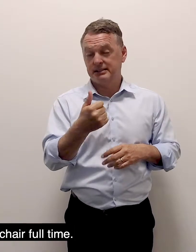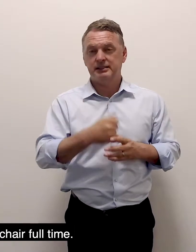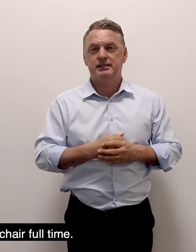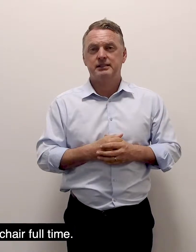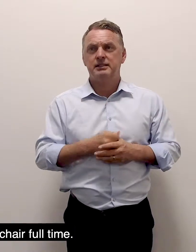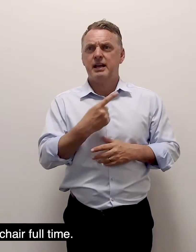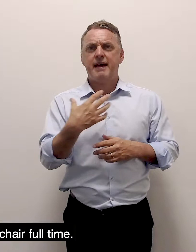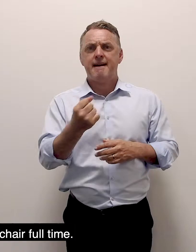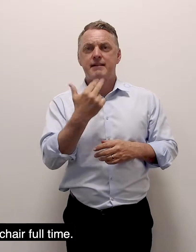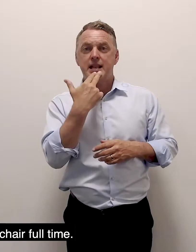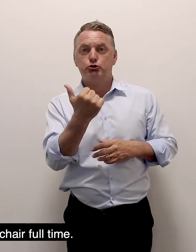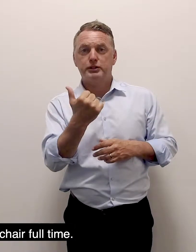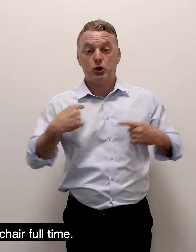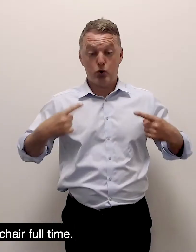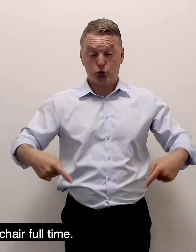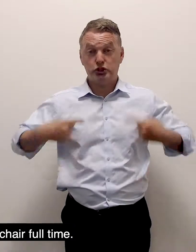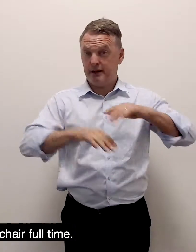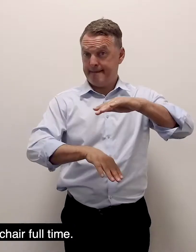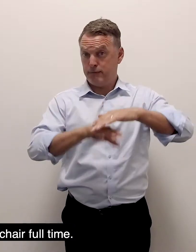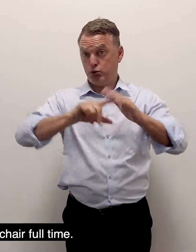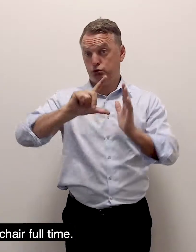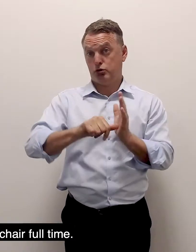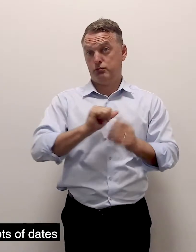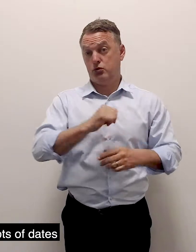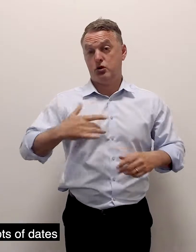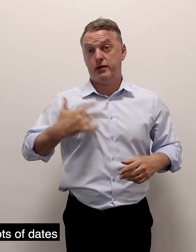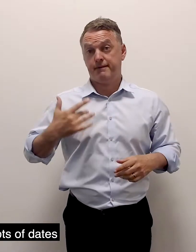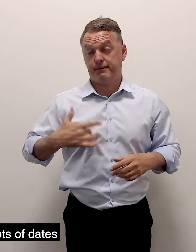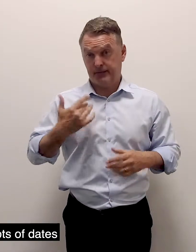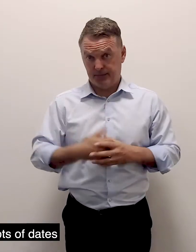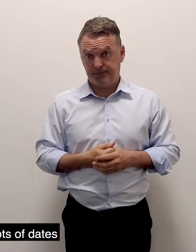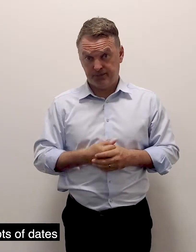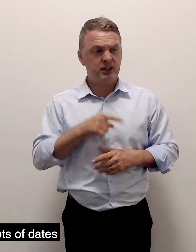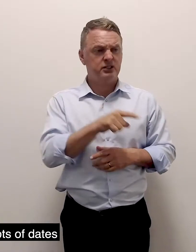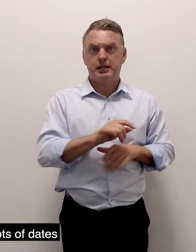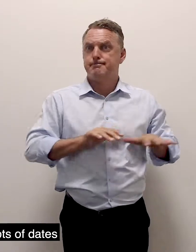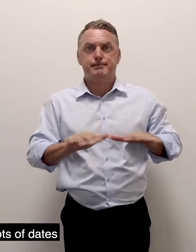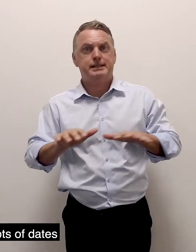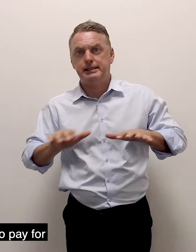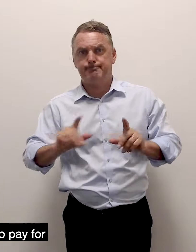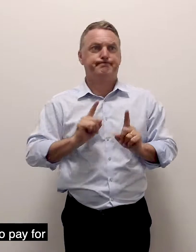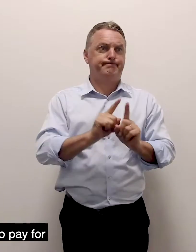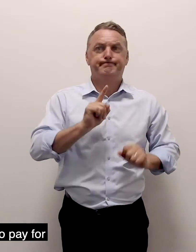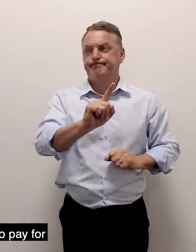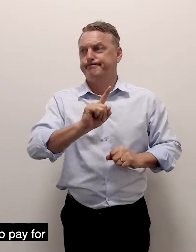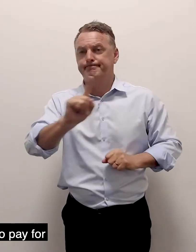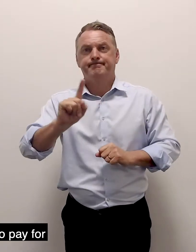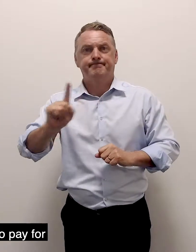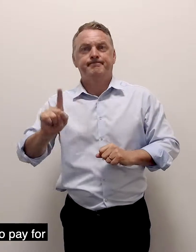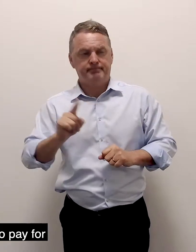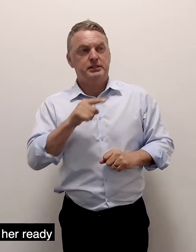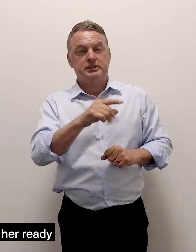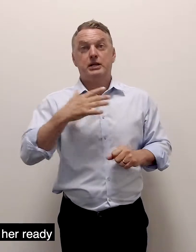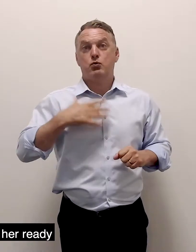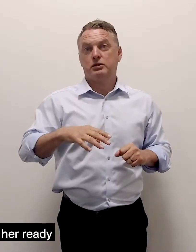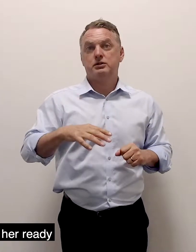and uses an electric wheelchair full time. Because she goes on lots of dates, she wants the NDIS to